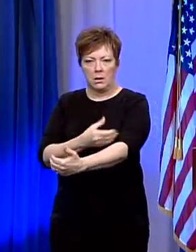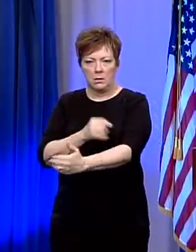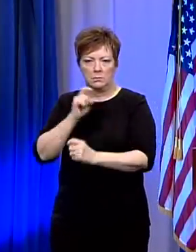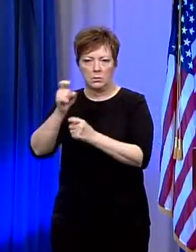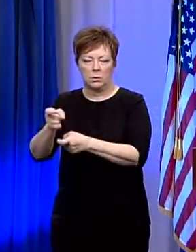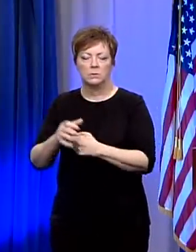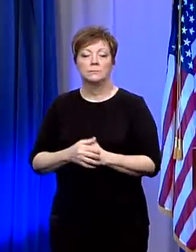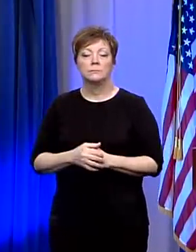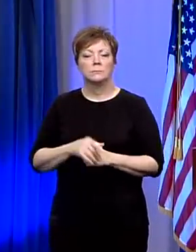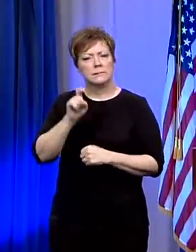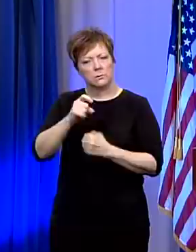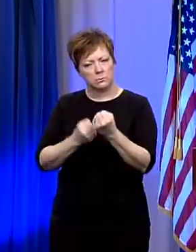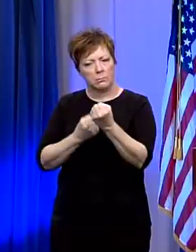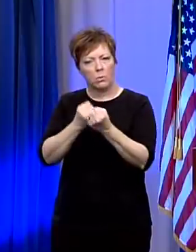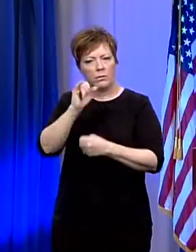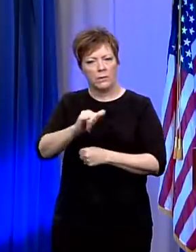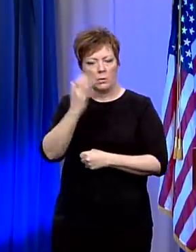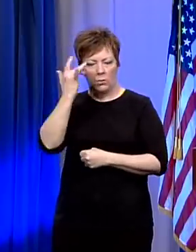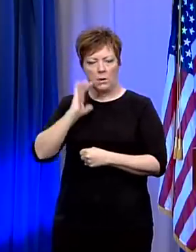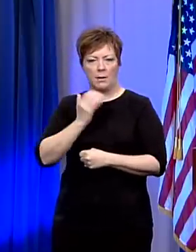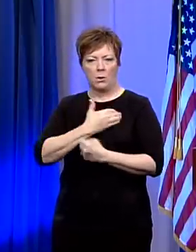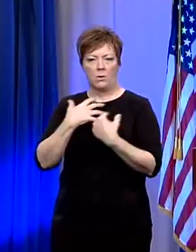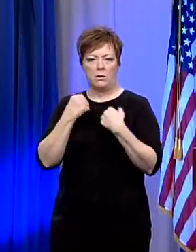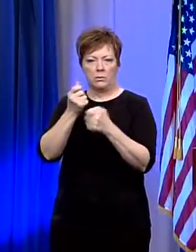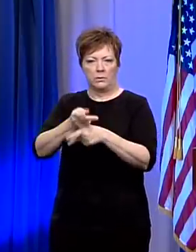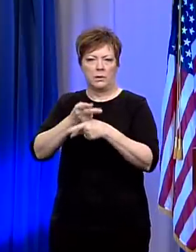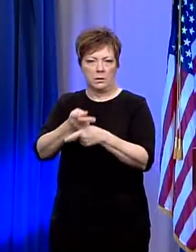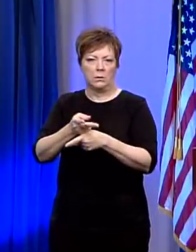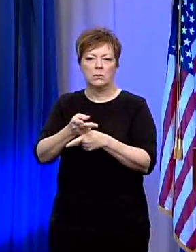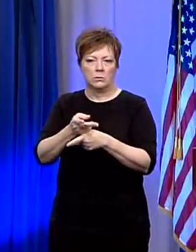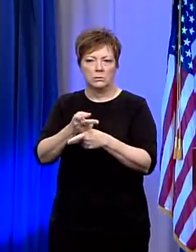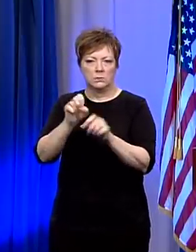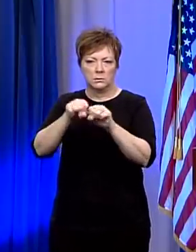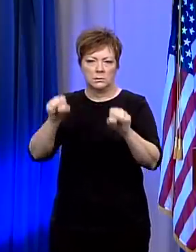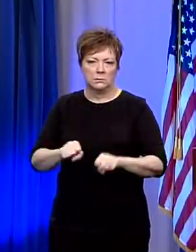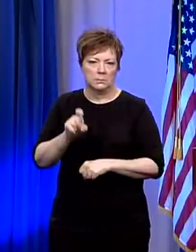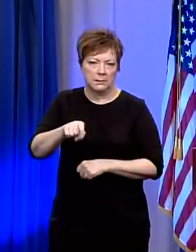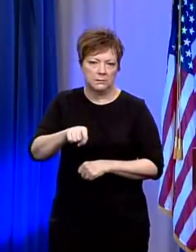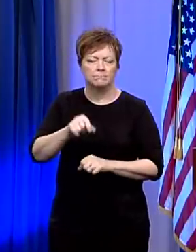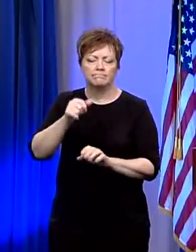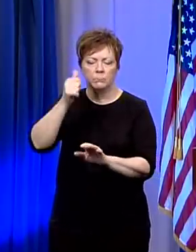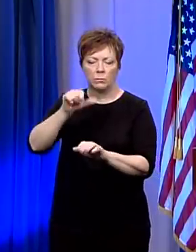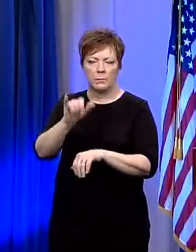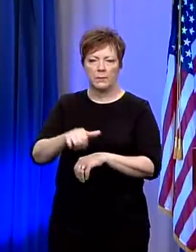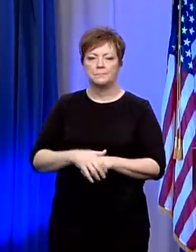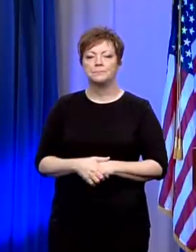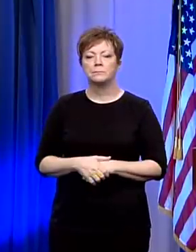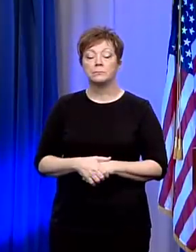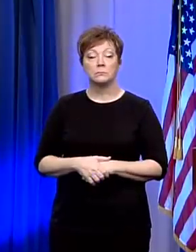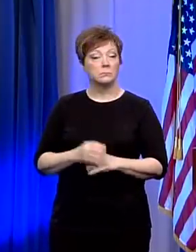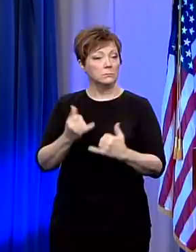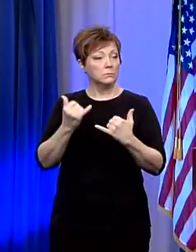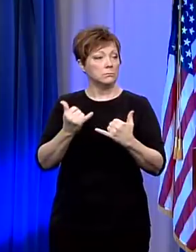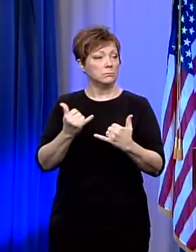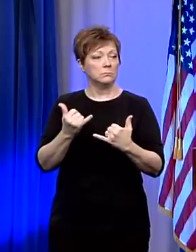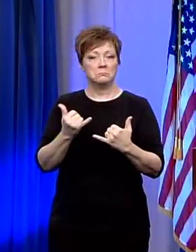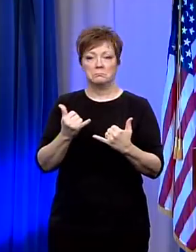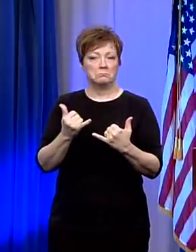our healthcare response if at all possible. So please remember that. At this time, we have no